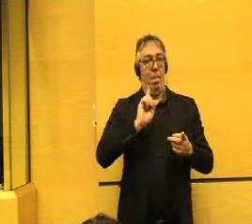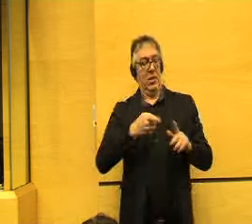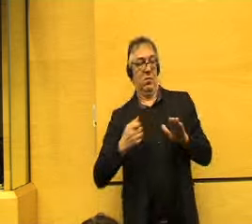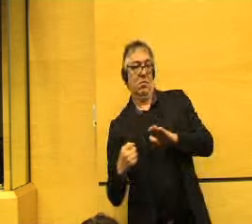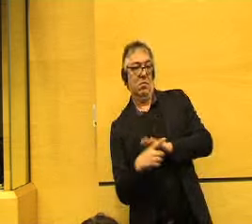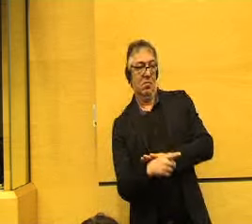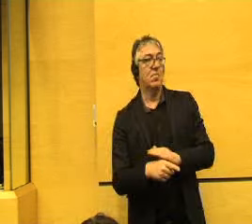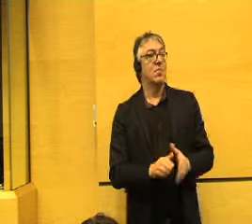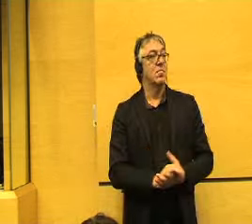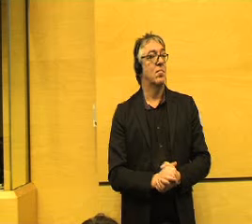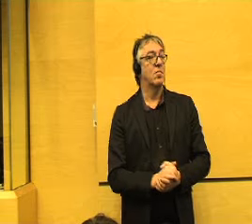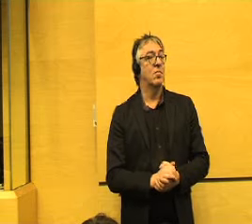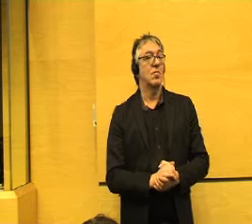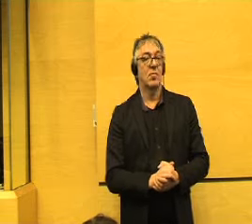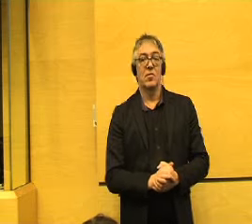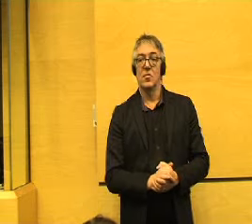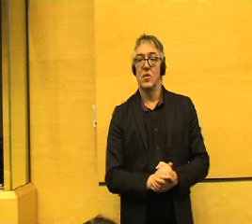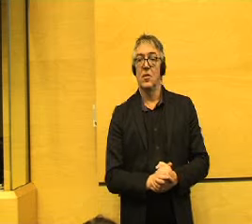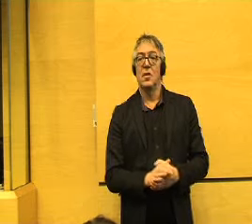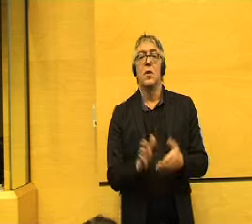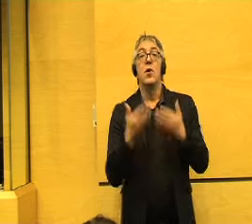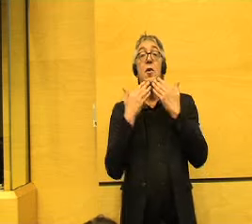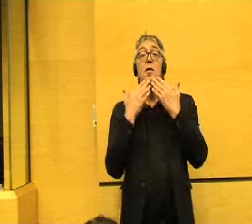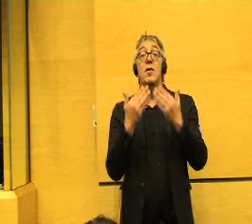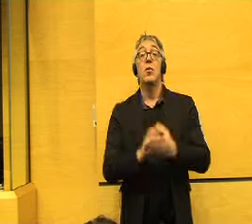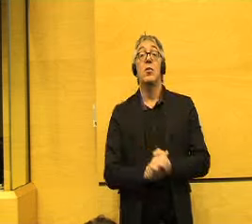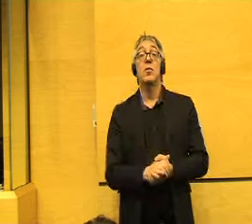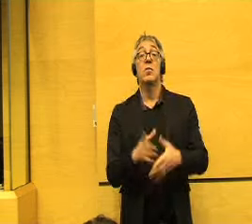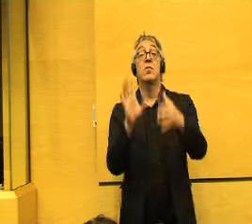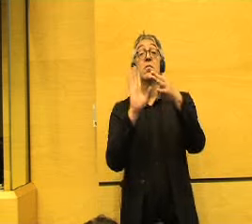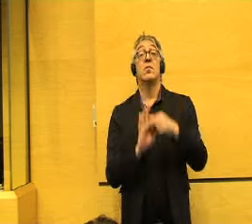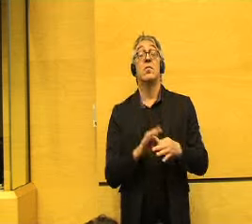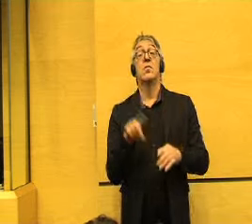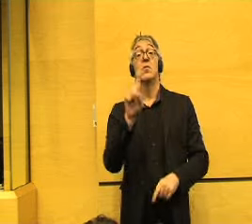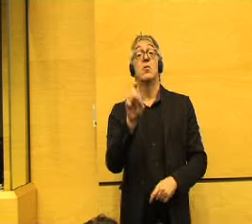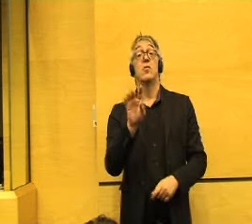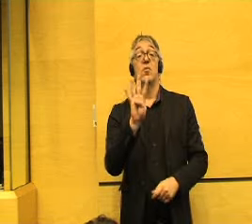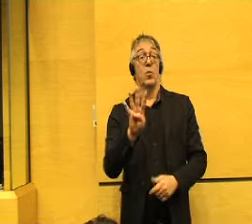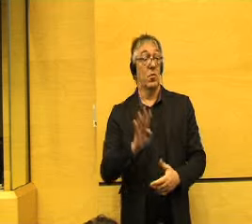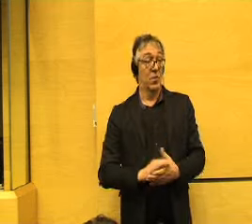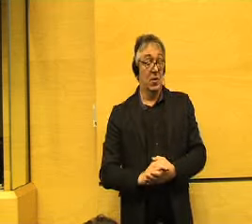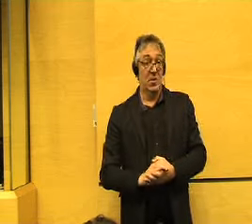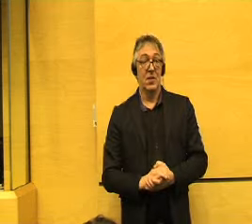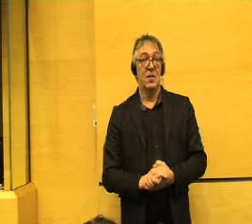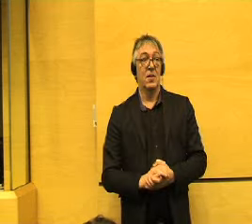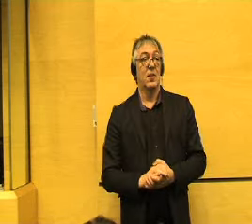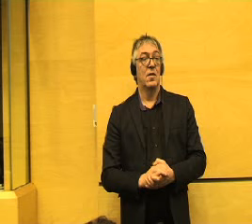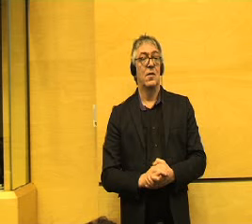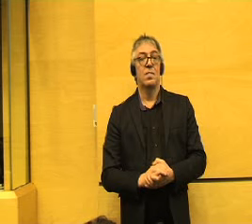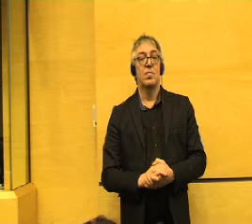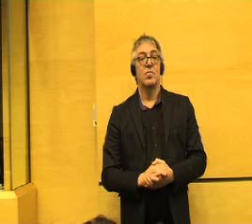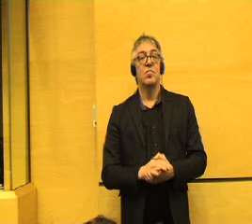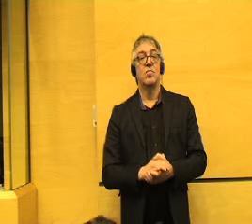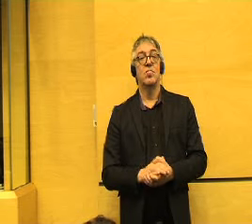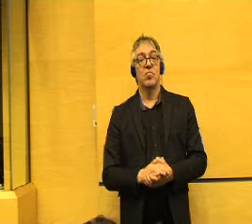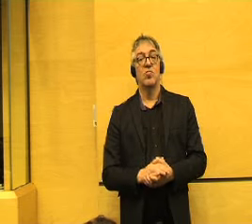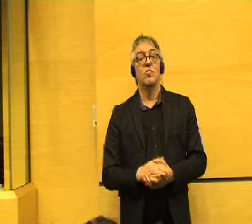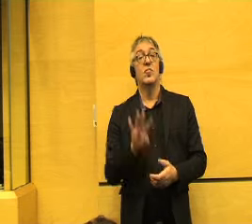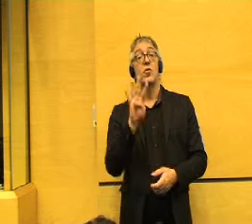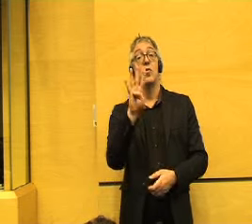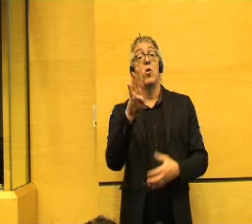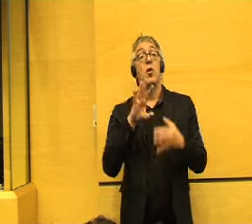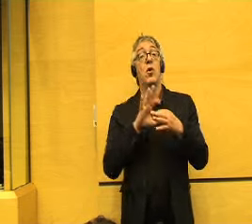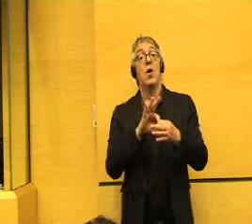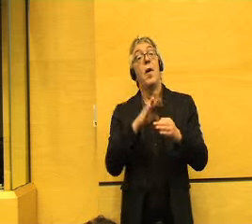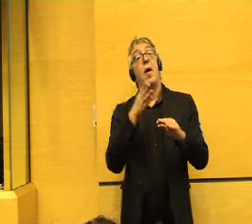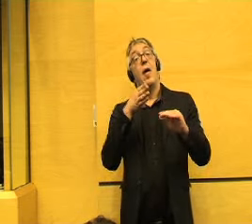Thank you. We go to the question number 4 regarding to the access to the justice